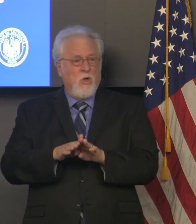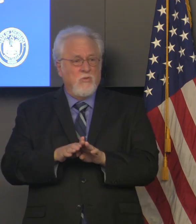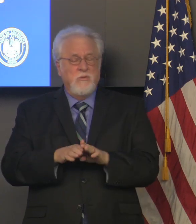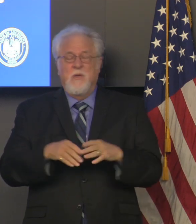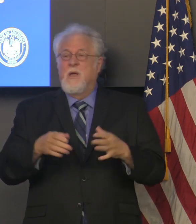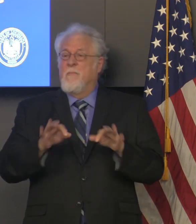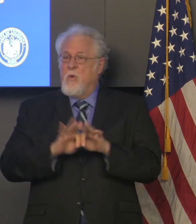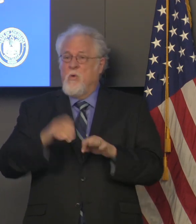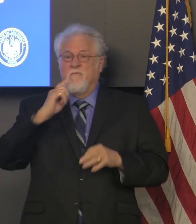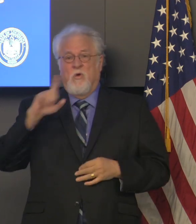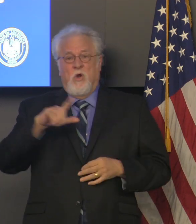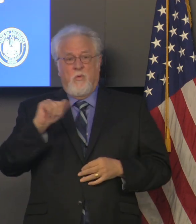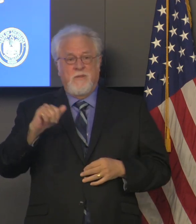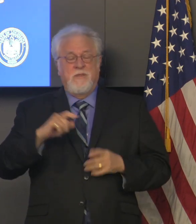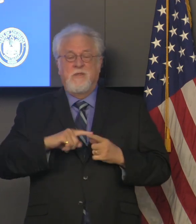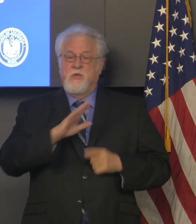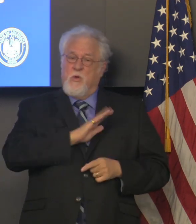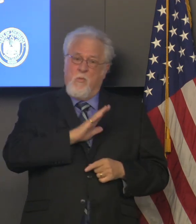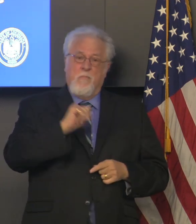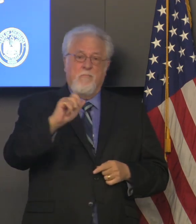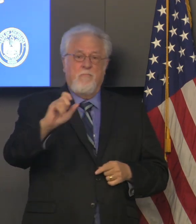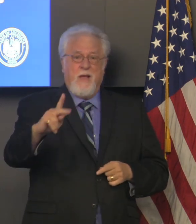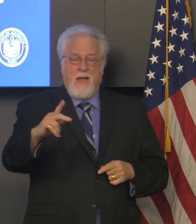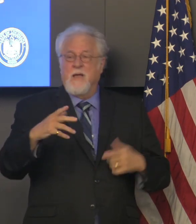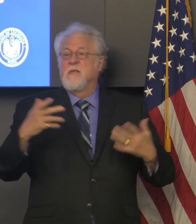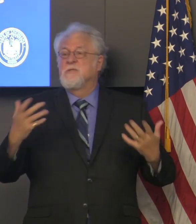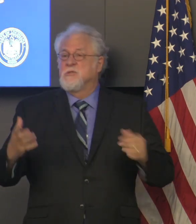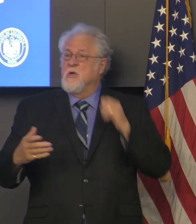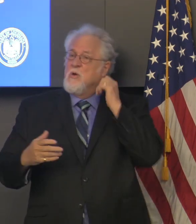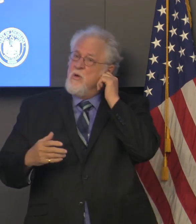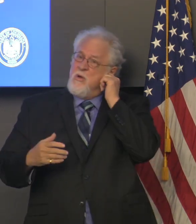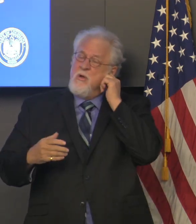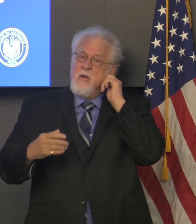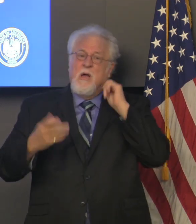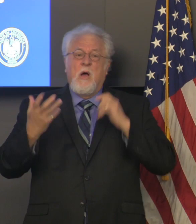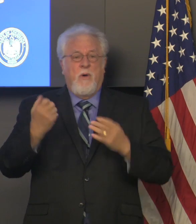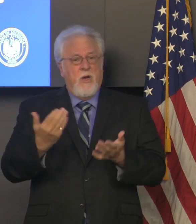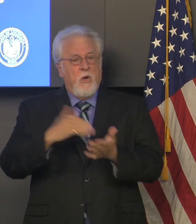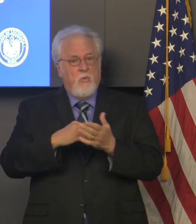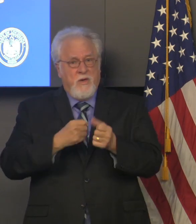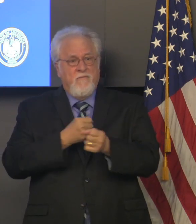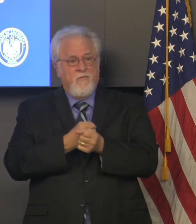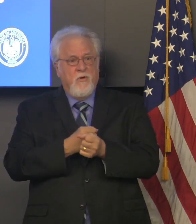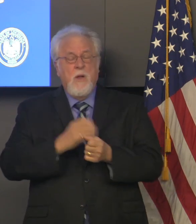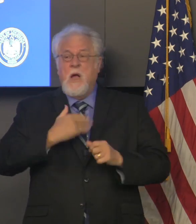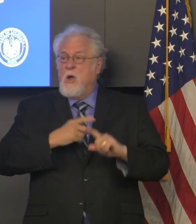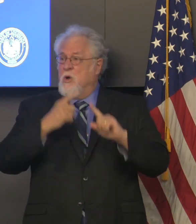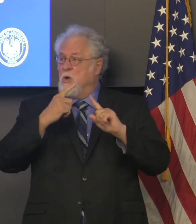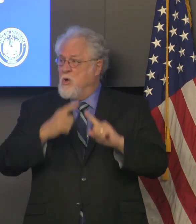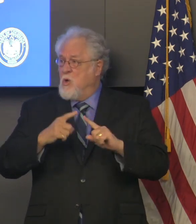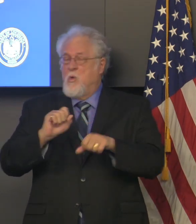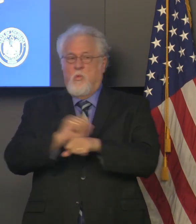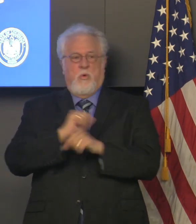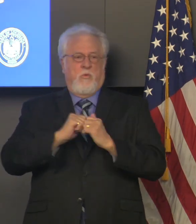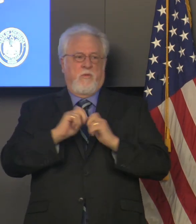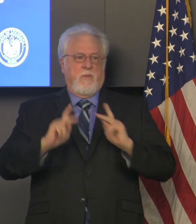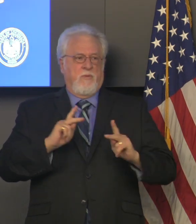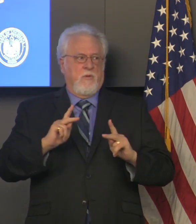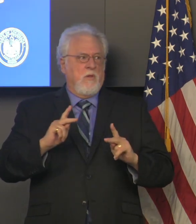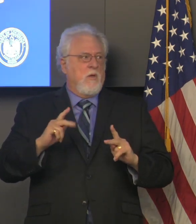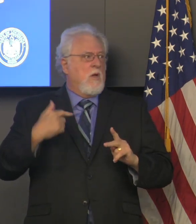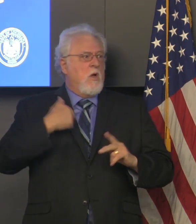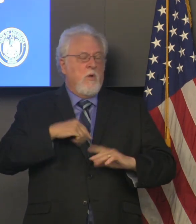important for Louisiana to get back to where they were. So I just want to reaffirm that Our goal is to work with people, and we have